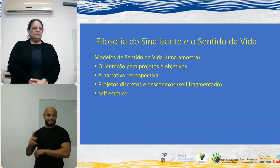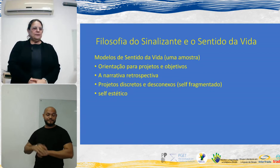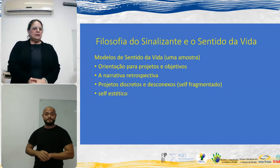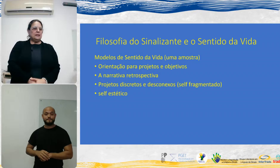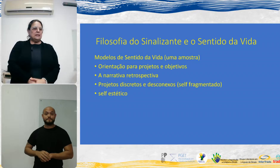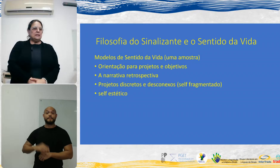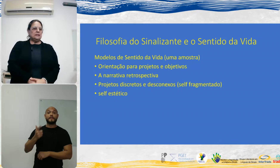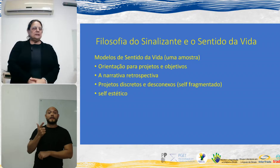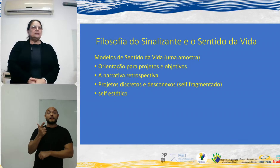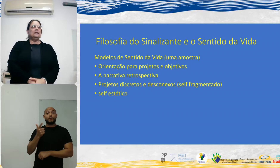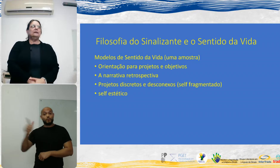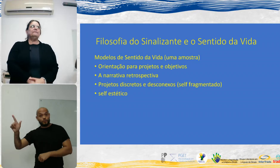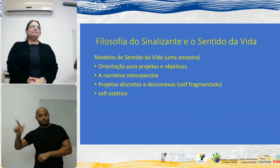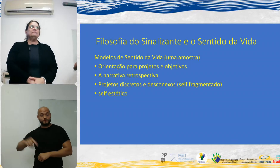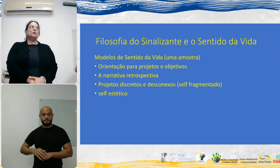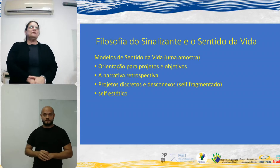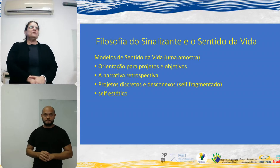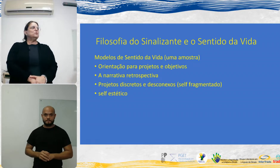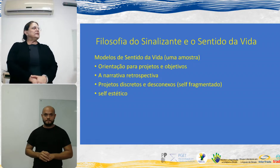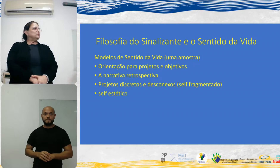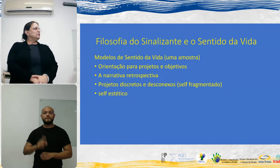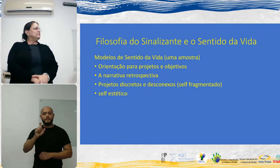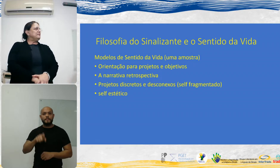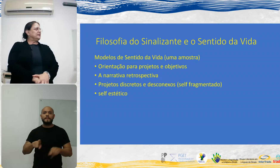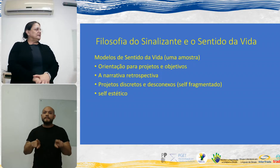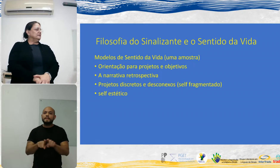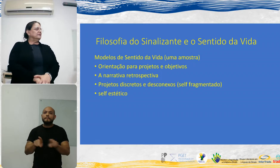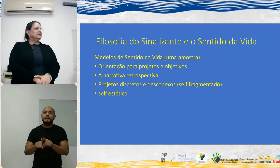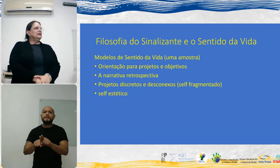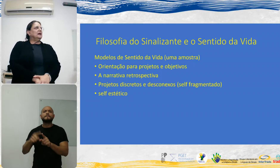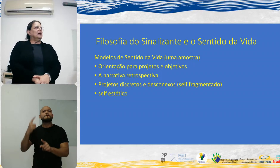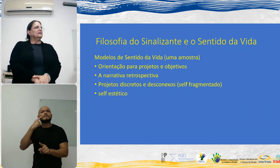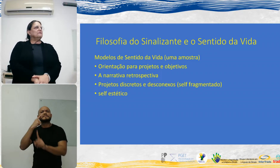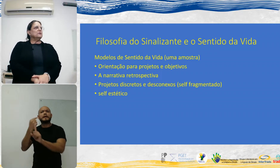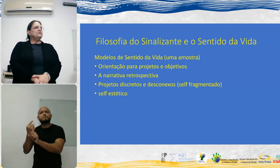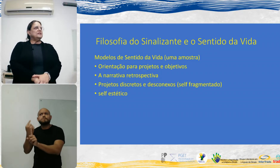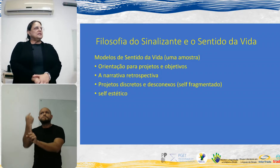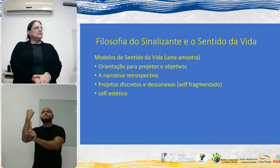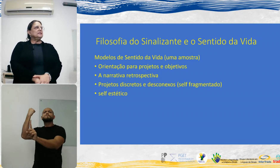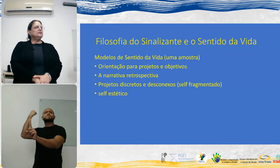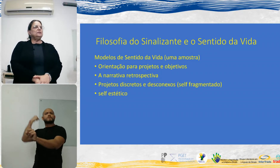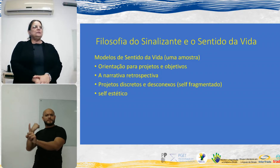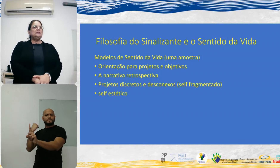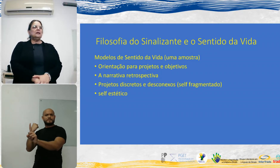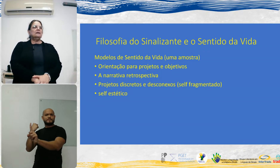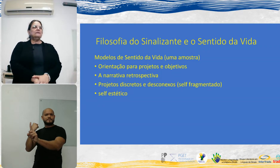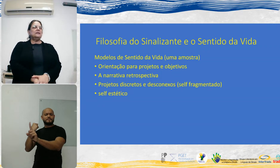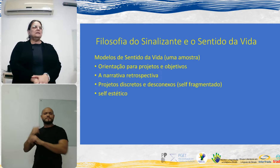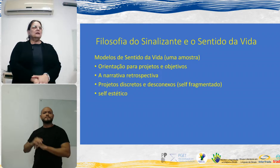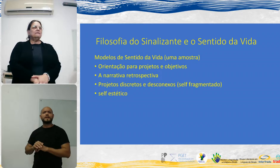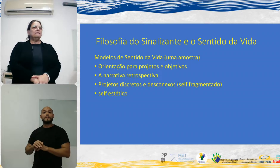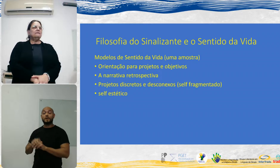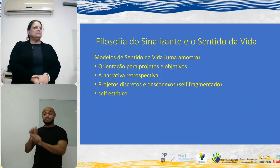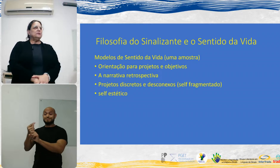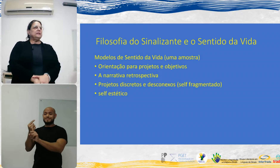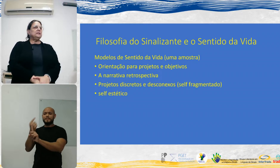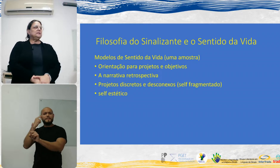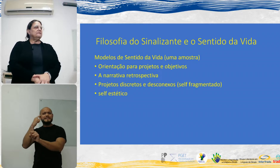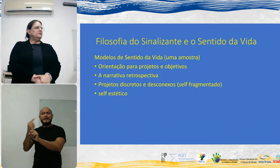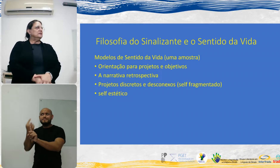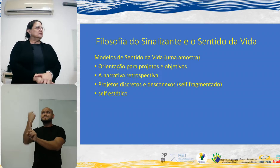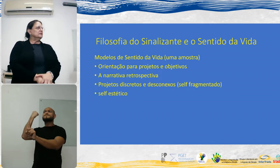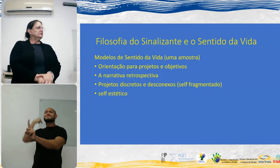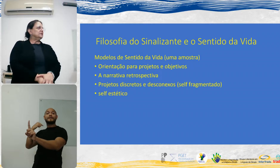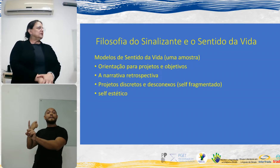Another is more of a retrospective. And for this, you need to have enough experience